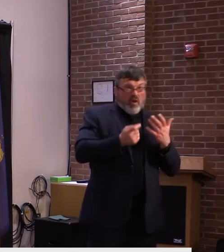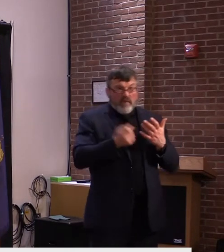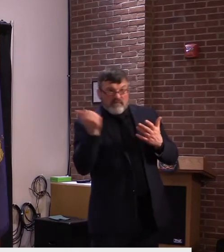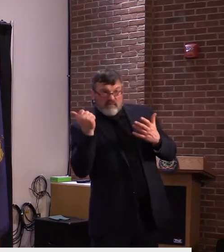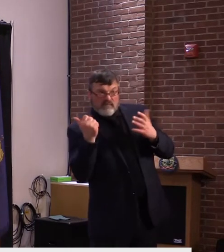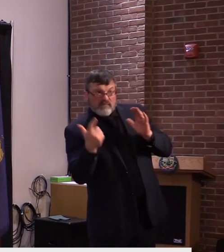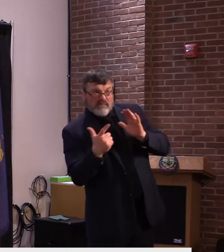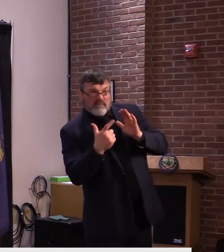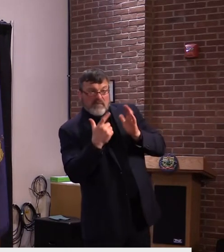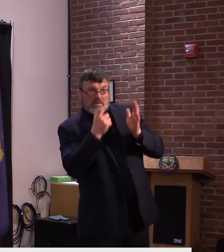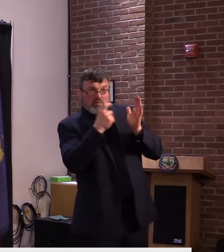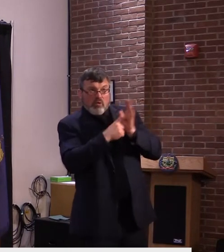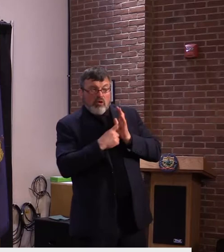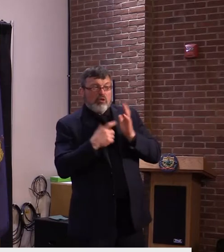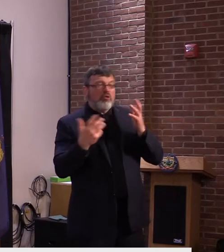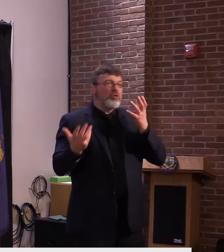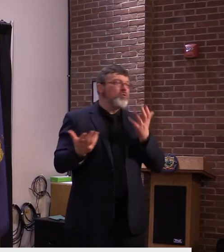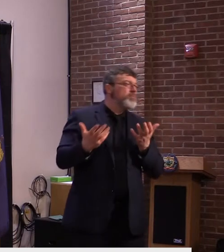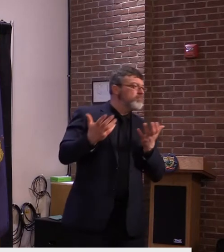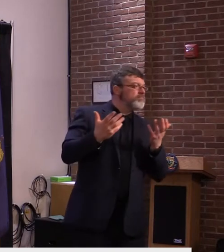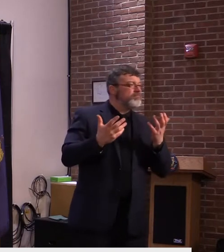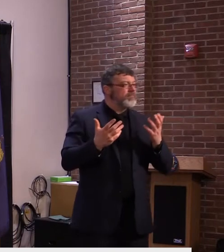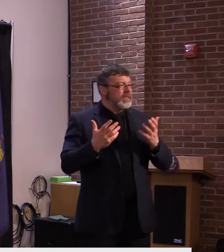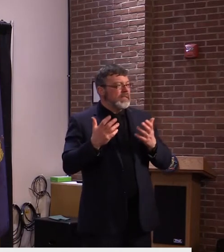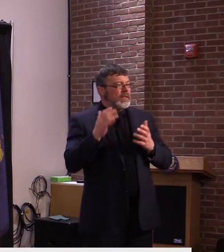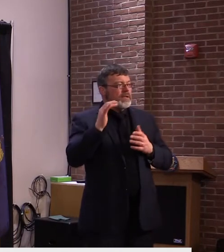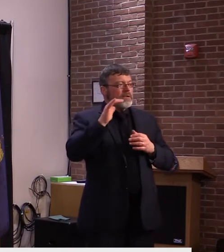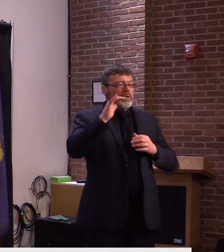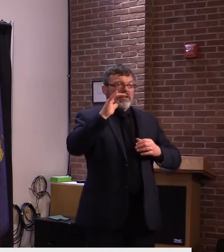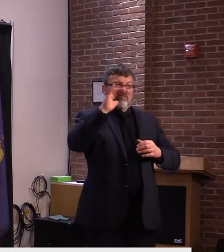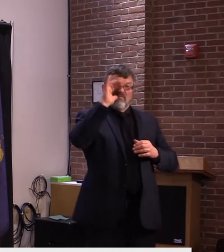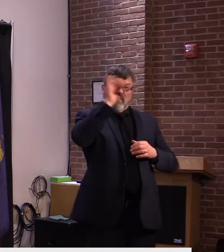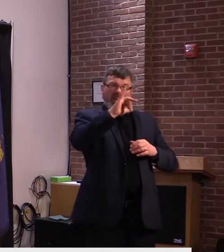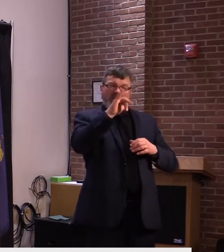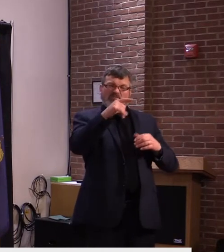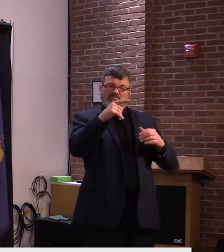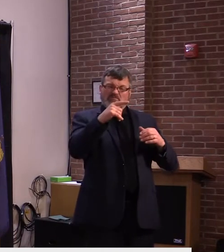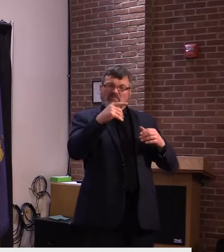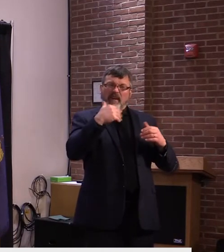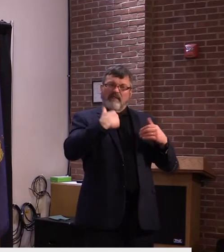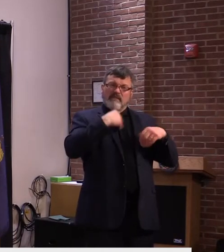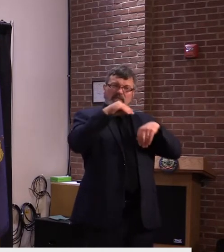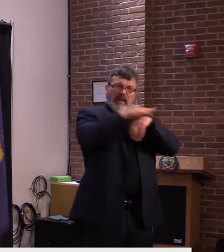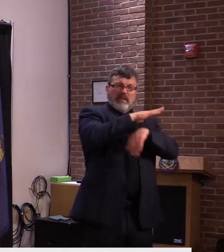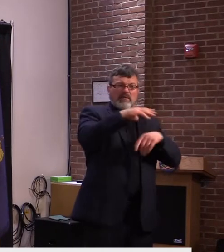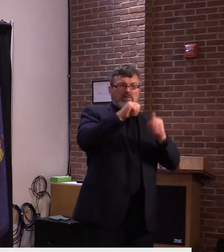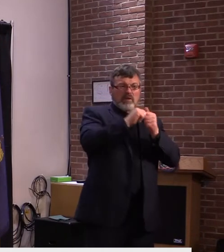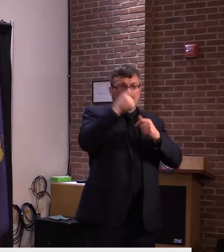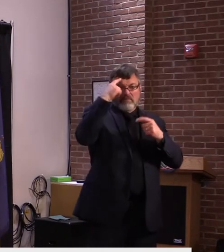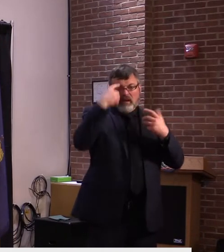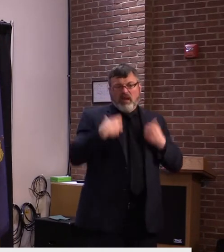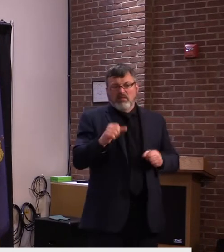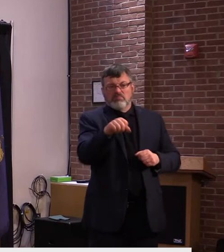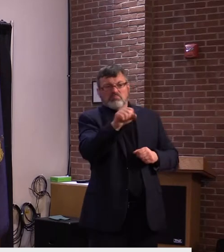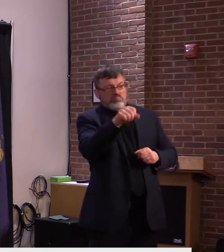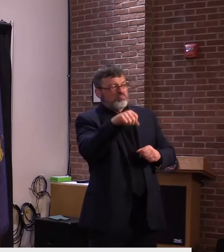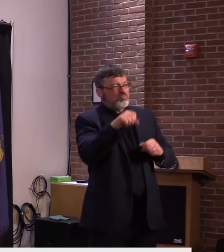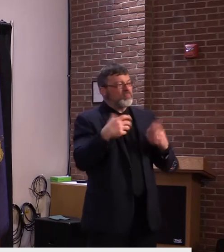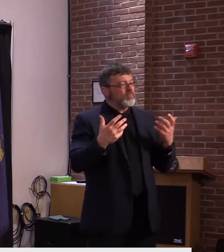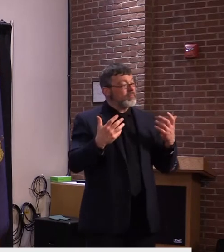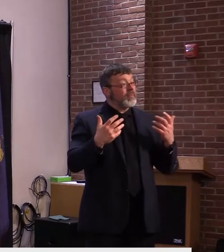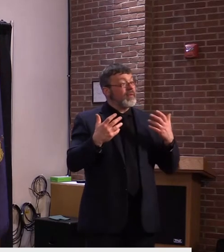planning on and certainly acknowledging that mental health's a key issue has to be addressed. But I think right now in the next month or